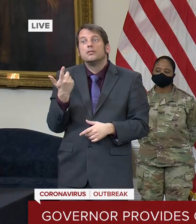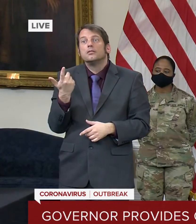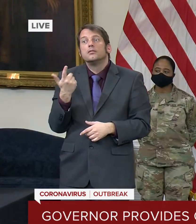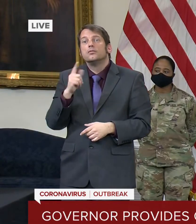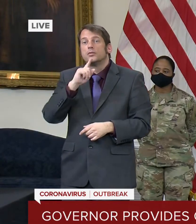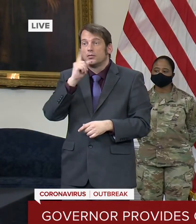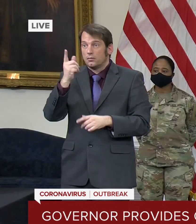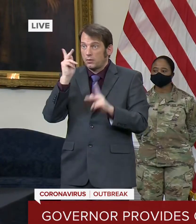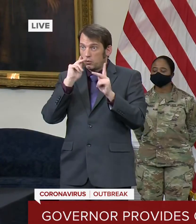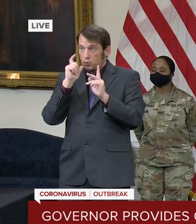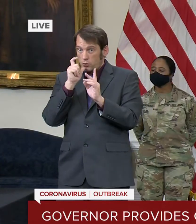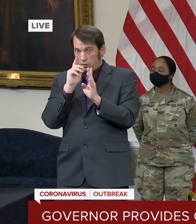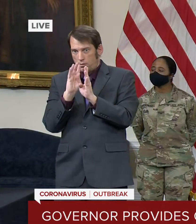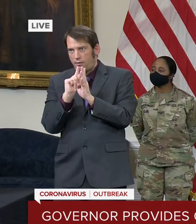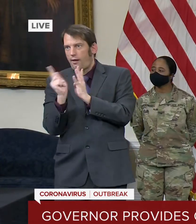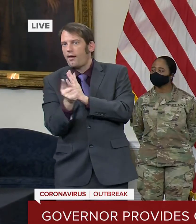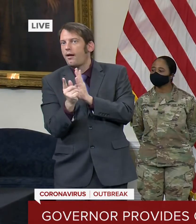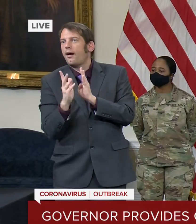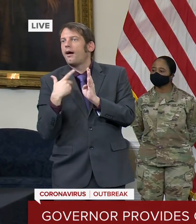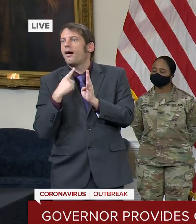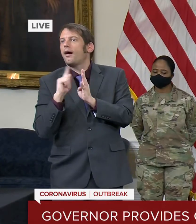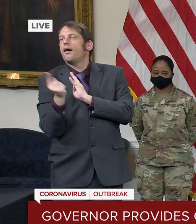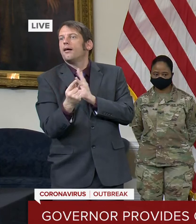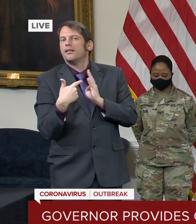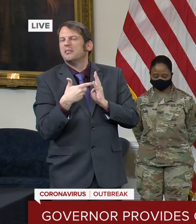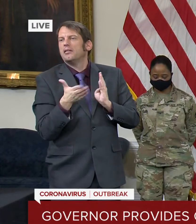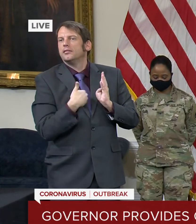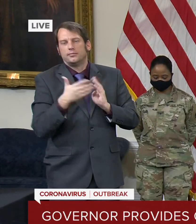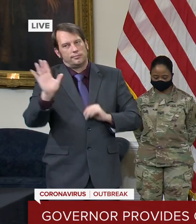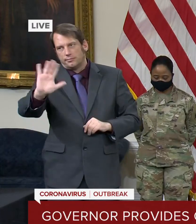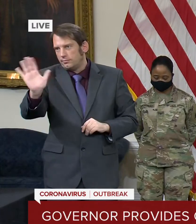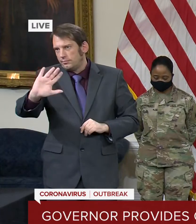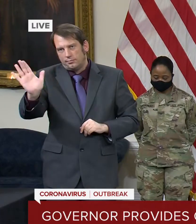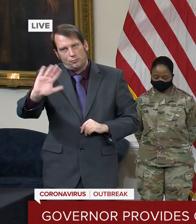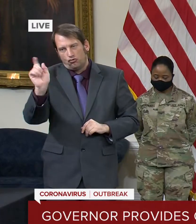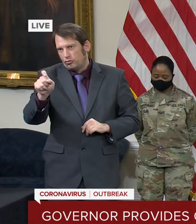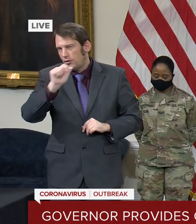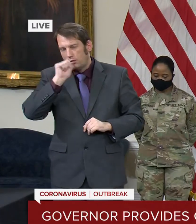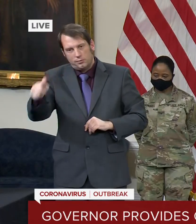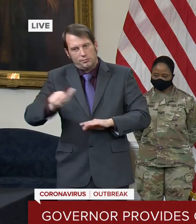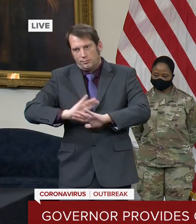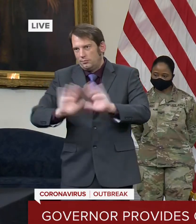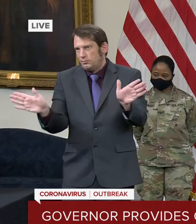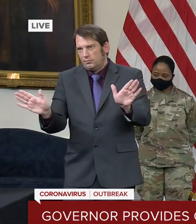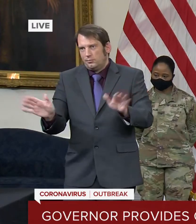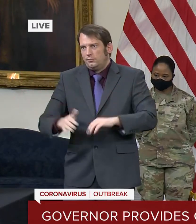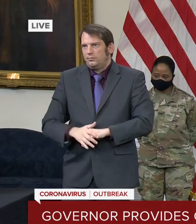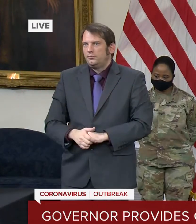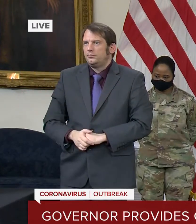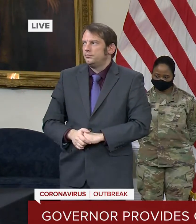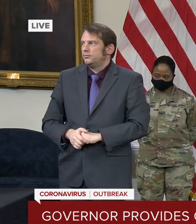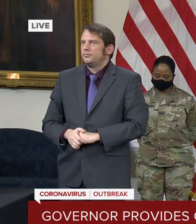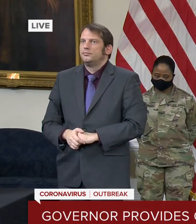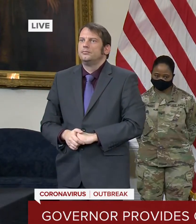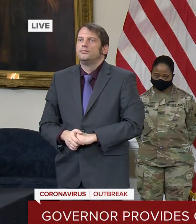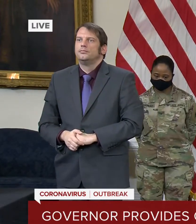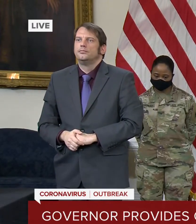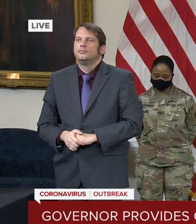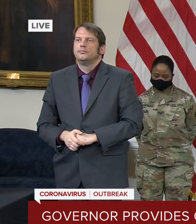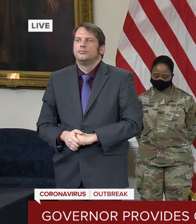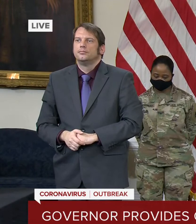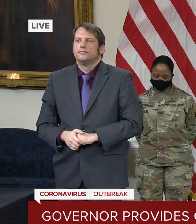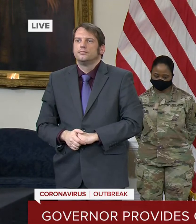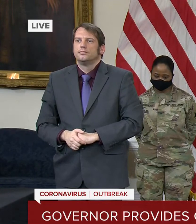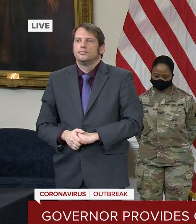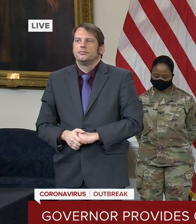reason. Sort of a Prince George's specific question. Your office put out a release earlier talking about the efforts at Six Flags setting